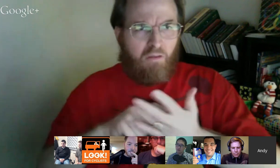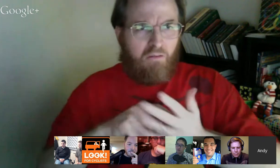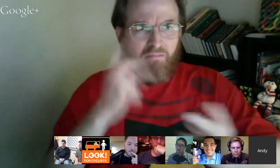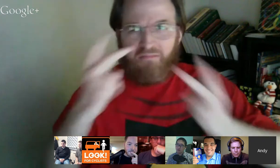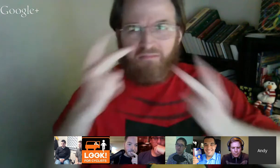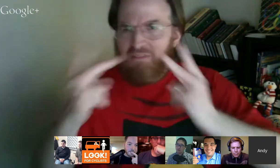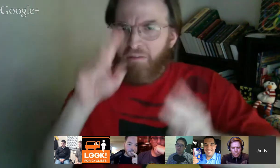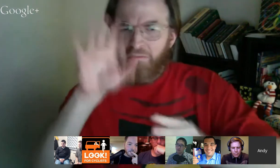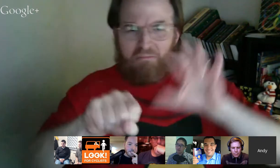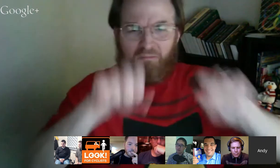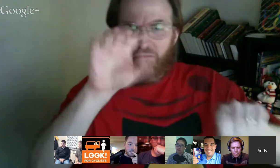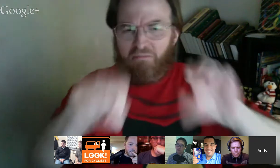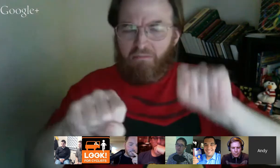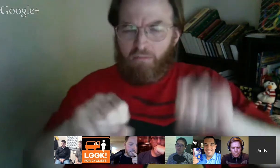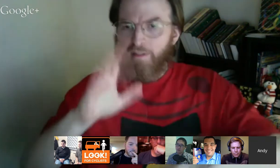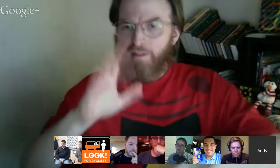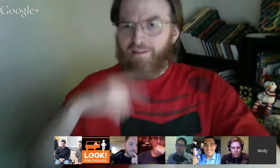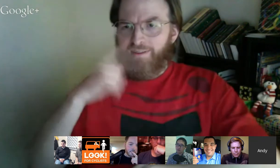world.